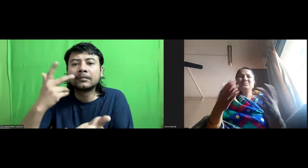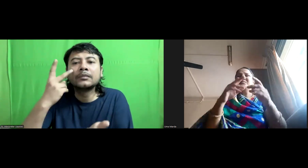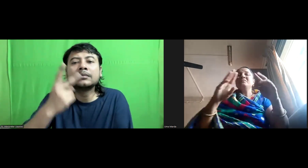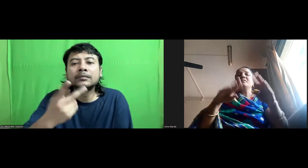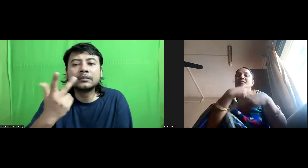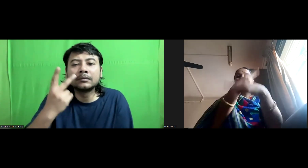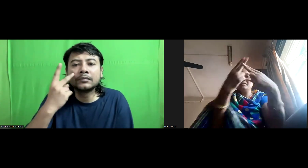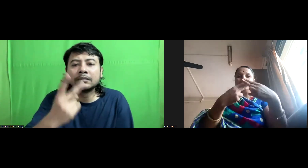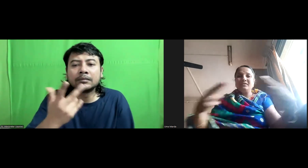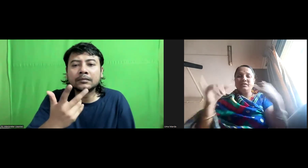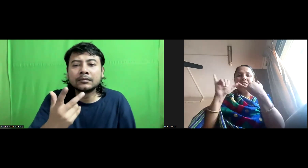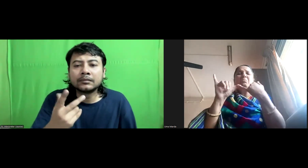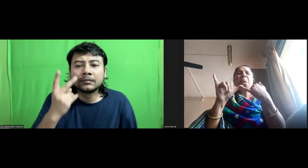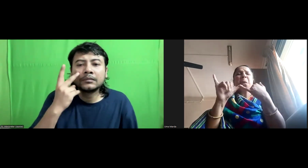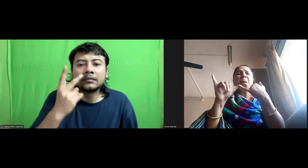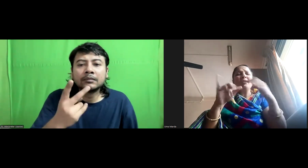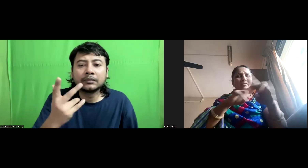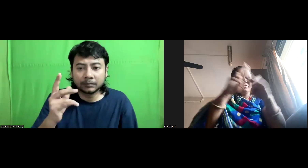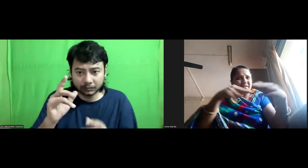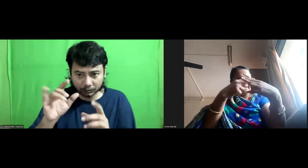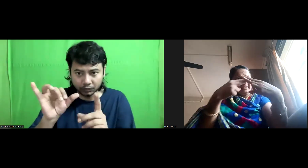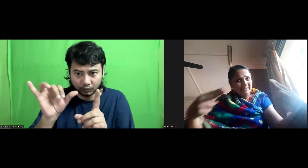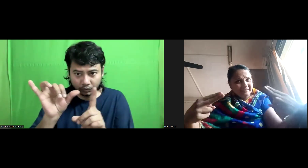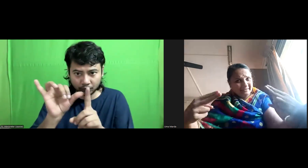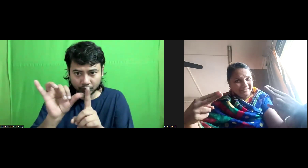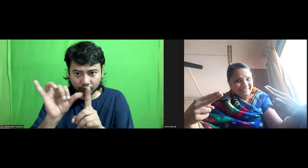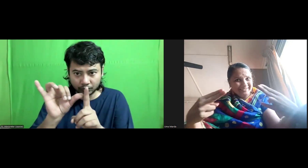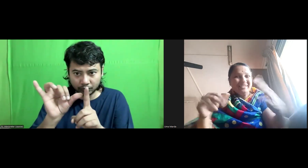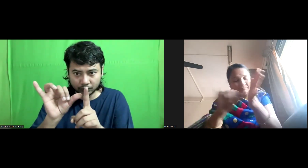Krishna stood there the entire day, and when evening came,